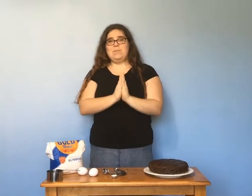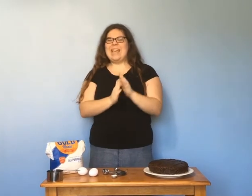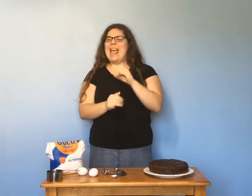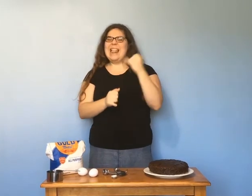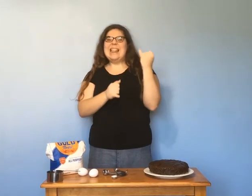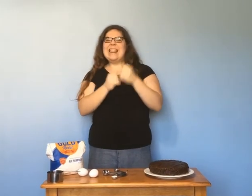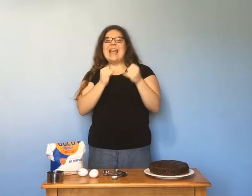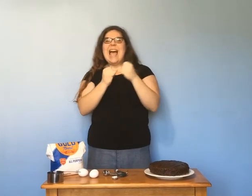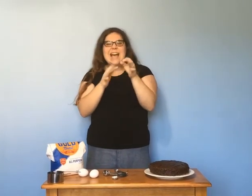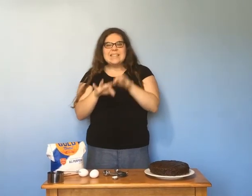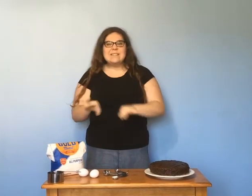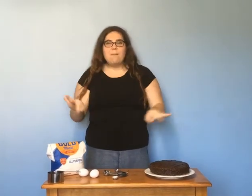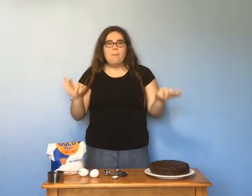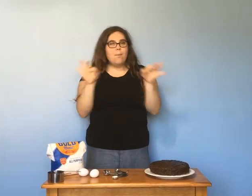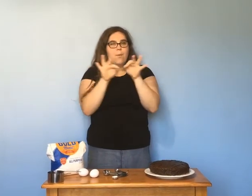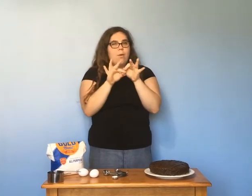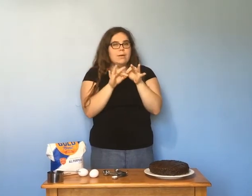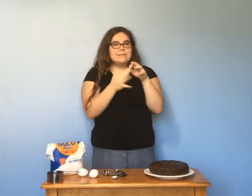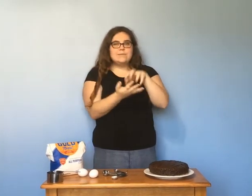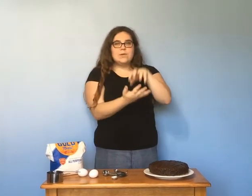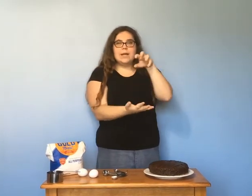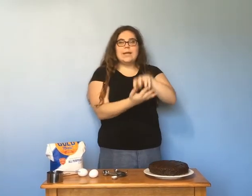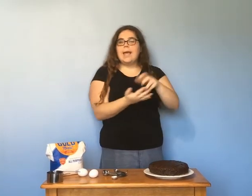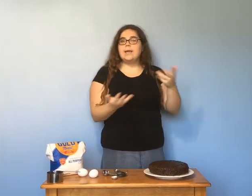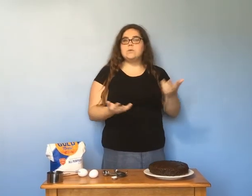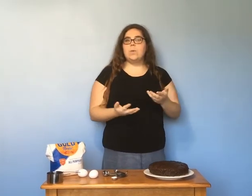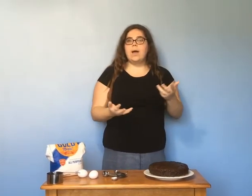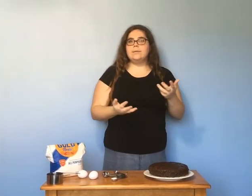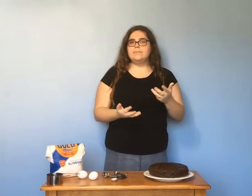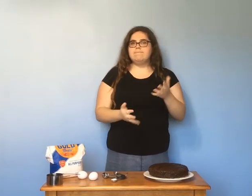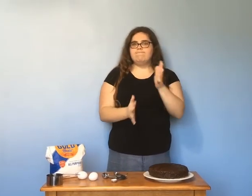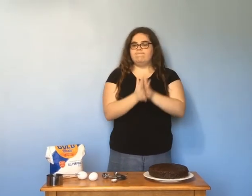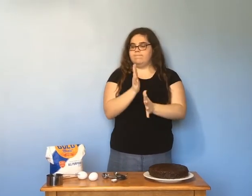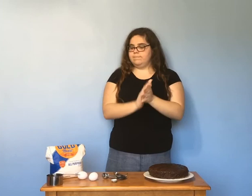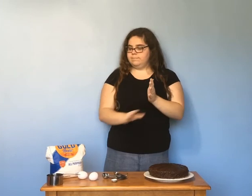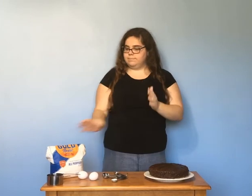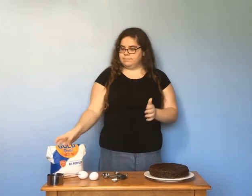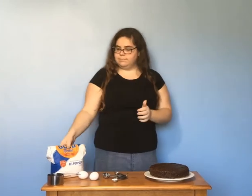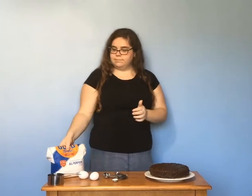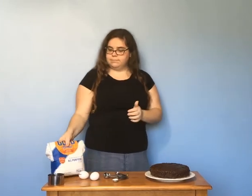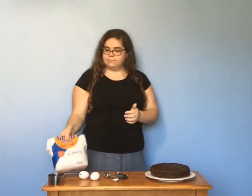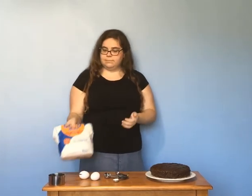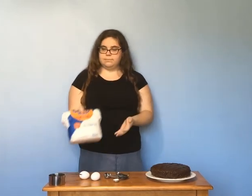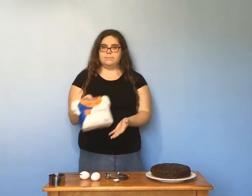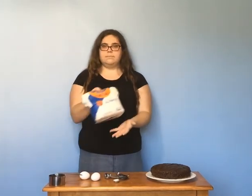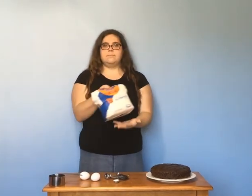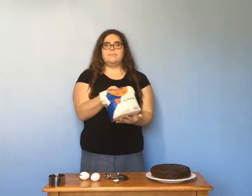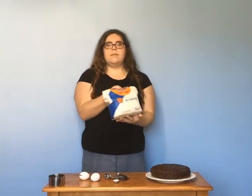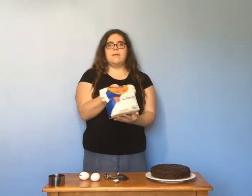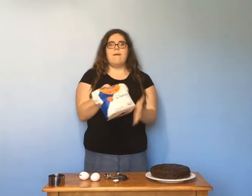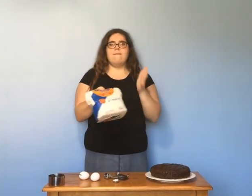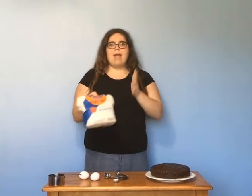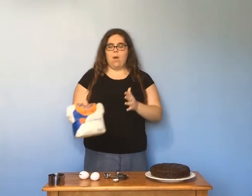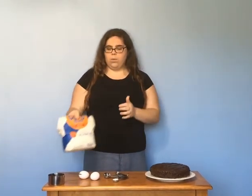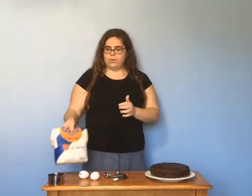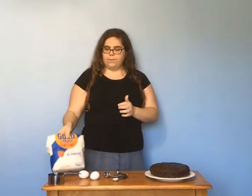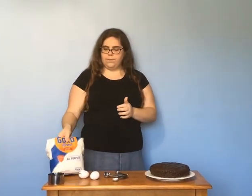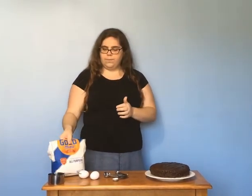pray. And a very important thing, a very important ingredient in a cake, is flour. Do you see this flour